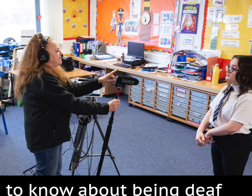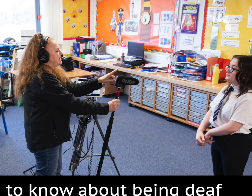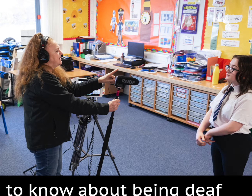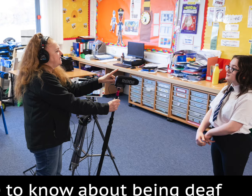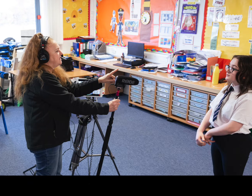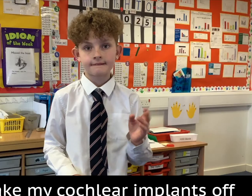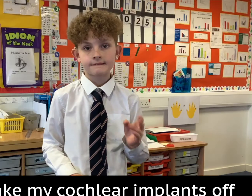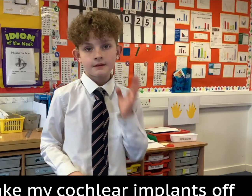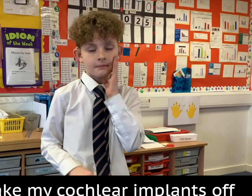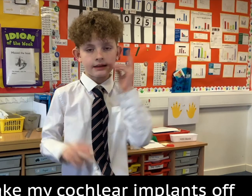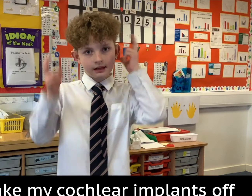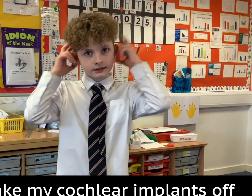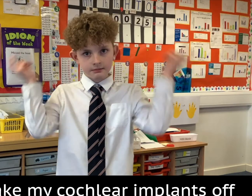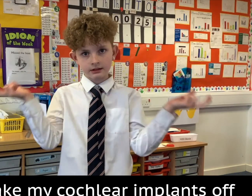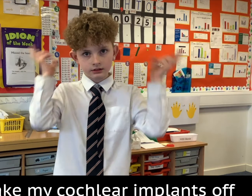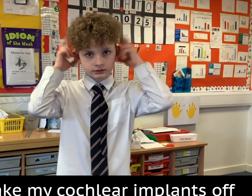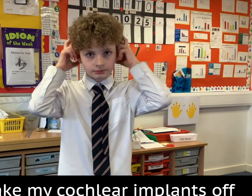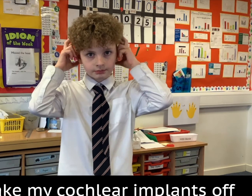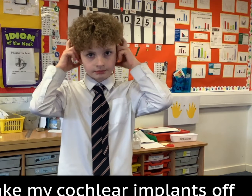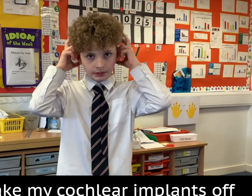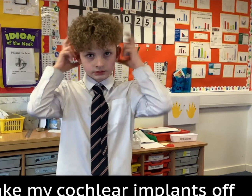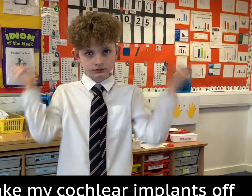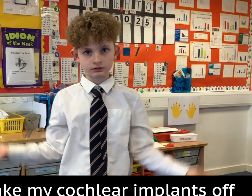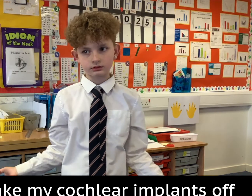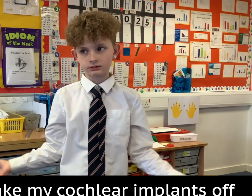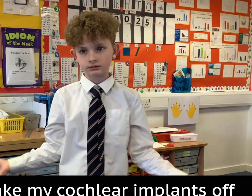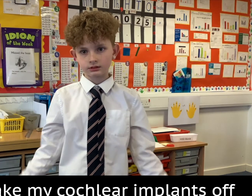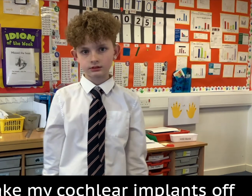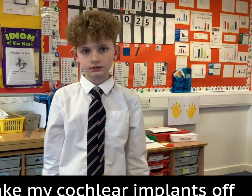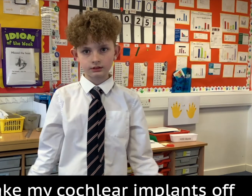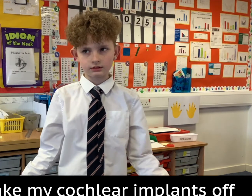about being deaf. When I did my unborn,